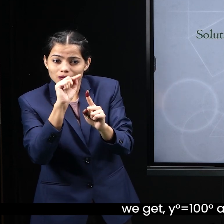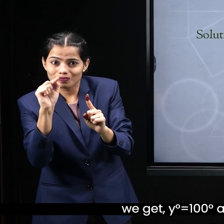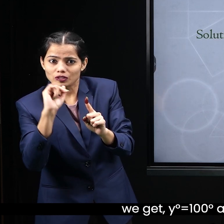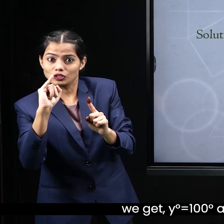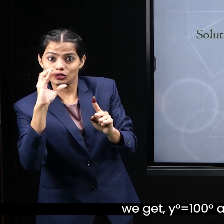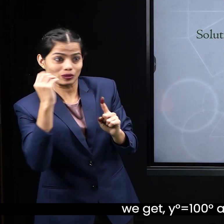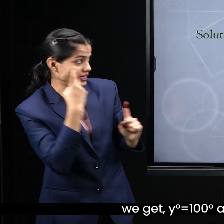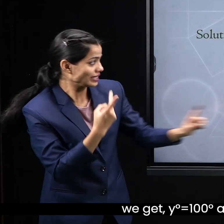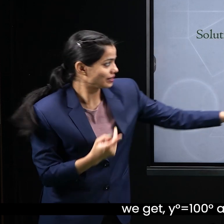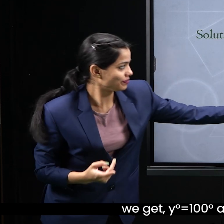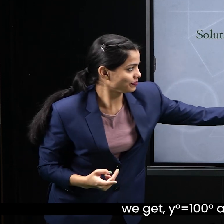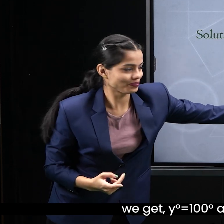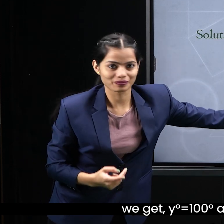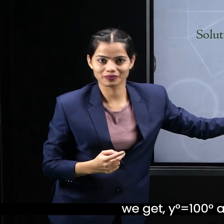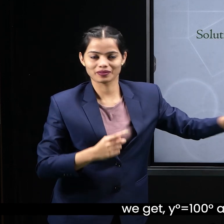degrees is equal to 60 degrees.